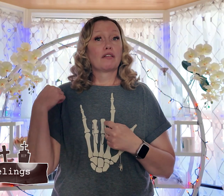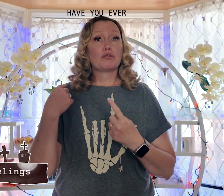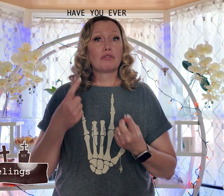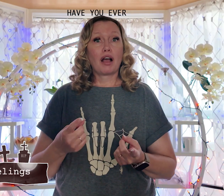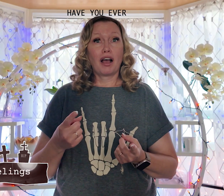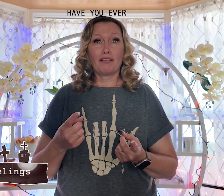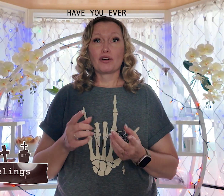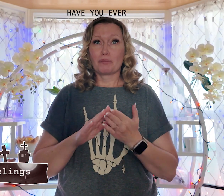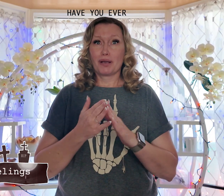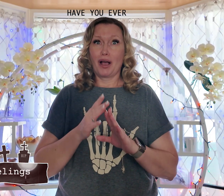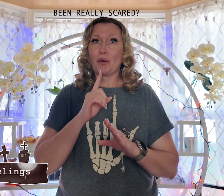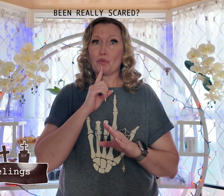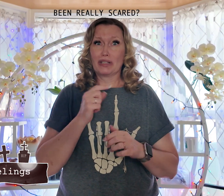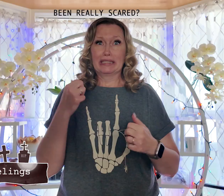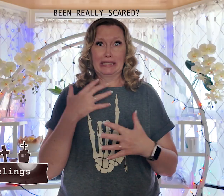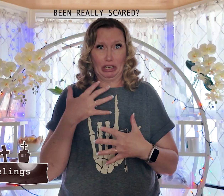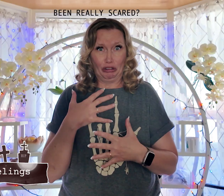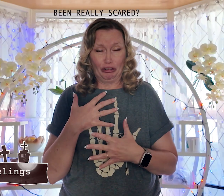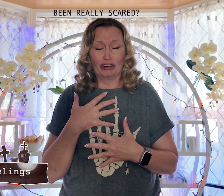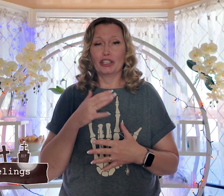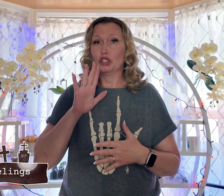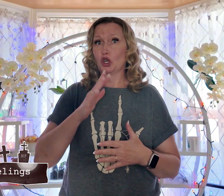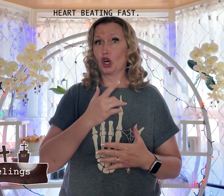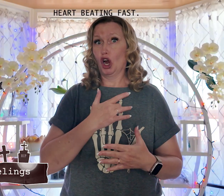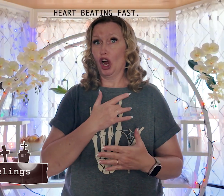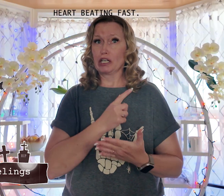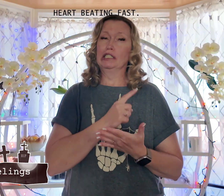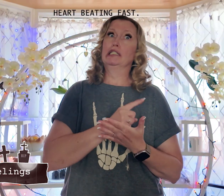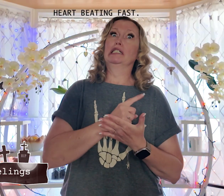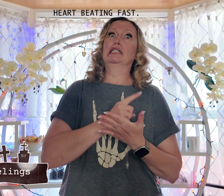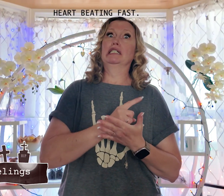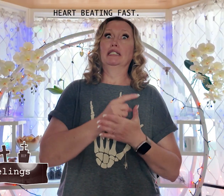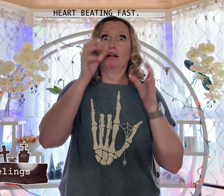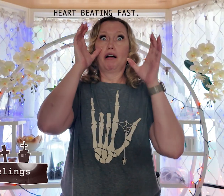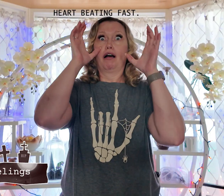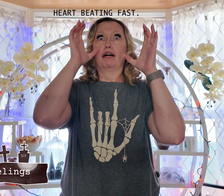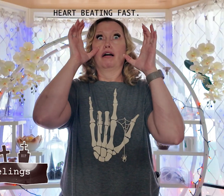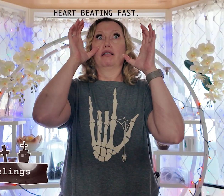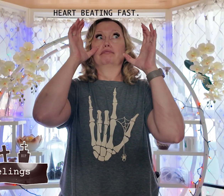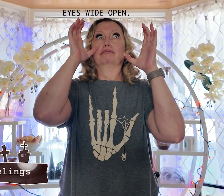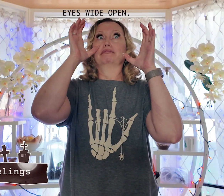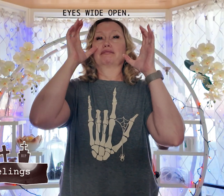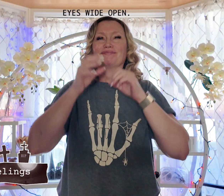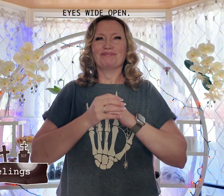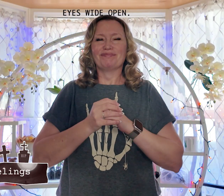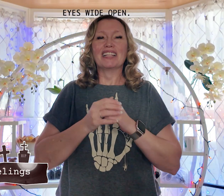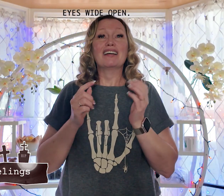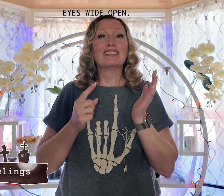Have you ever been really scared? Heart beating fast, eyes wide